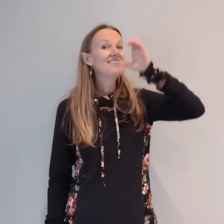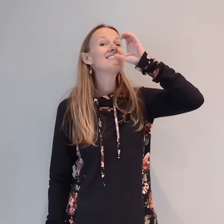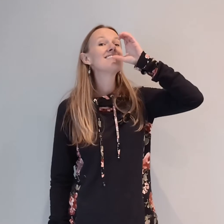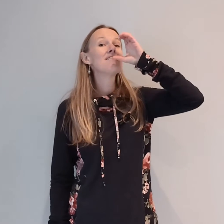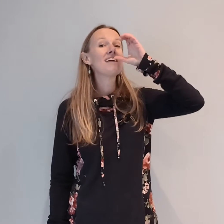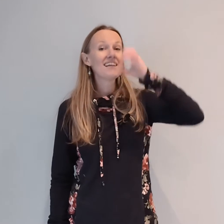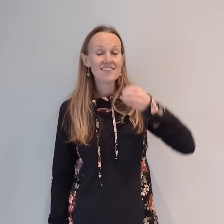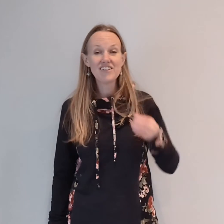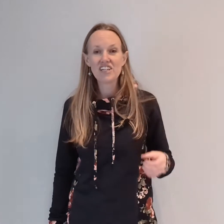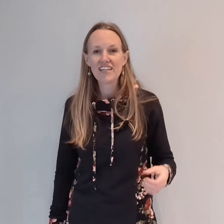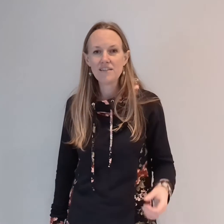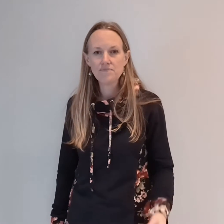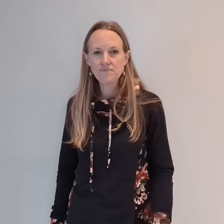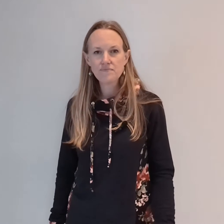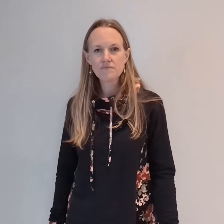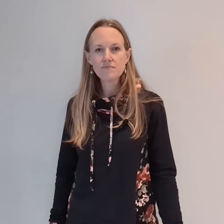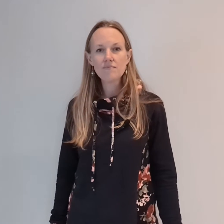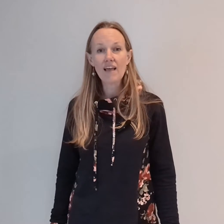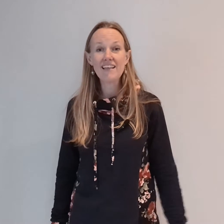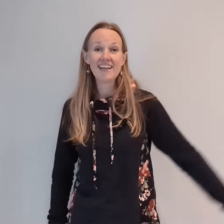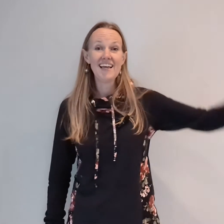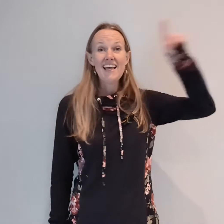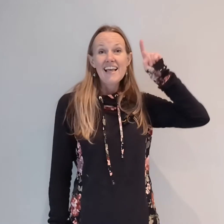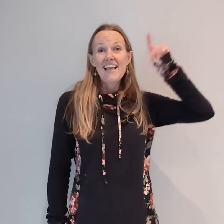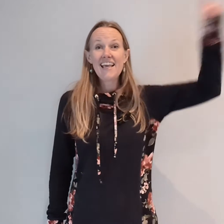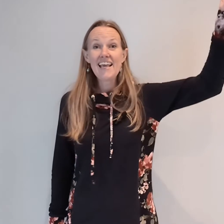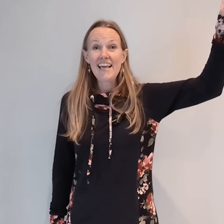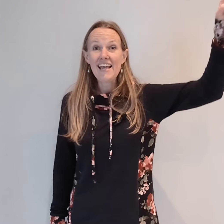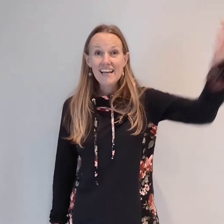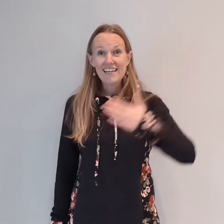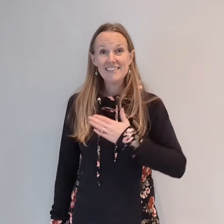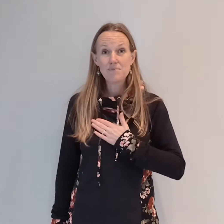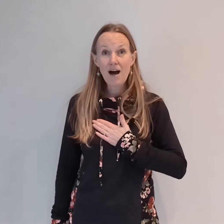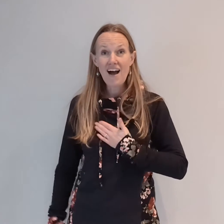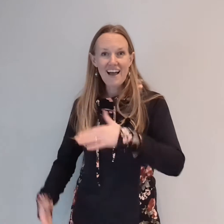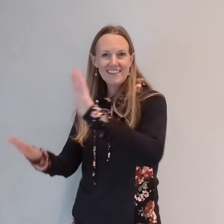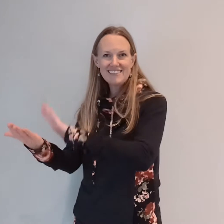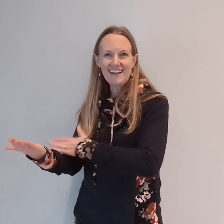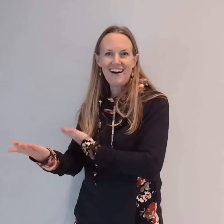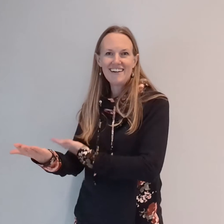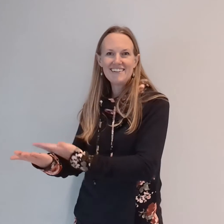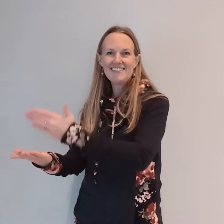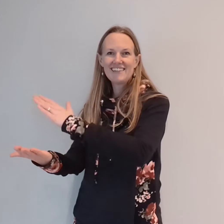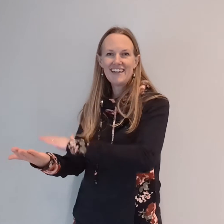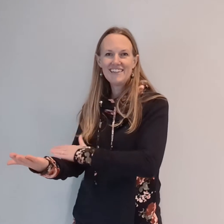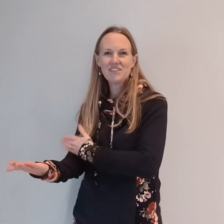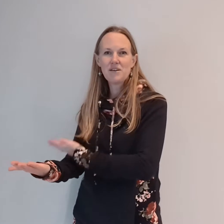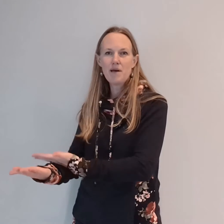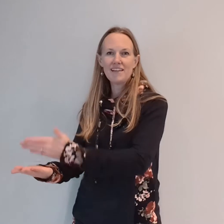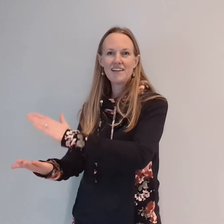Just mimicking as if you're drinking. And then he is my song. Okay, you're showing a melody over